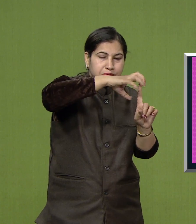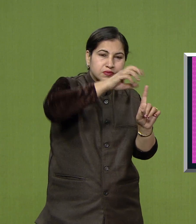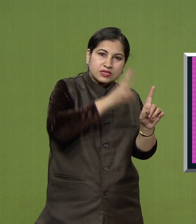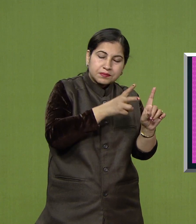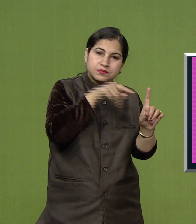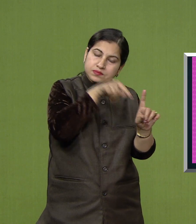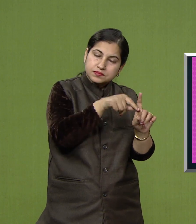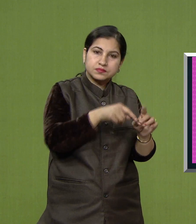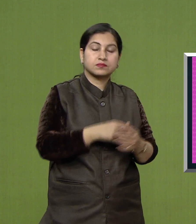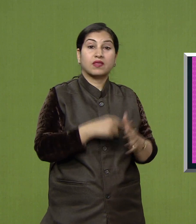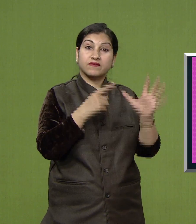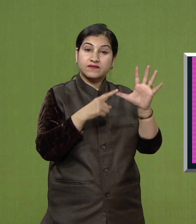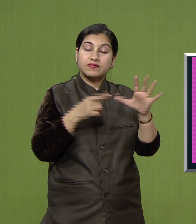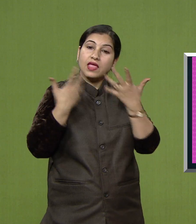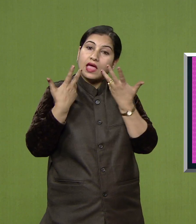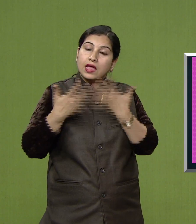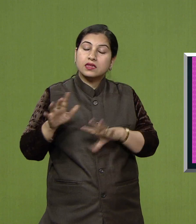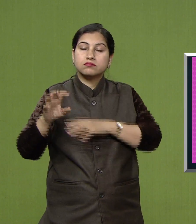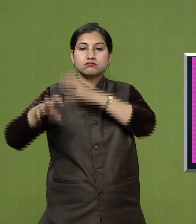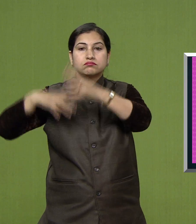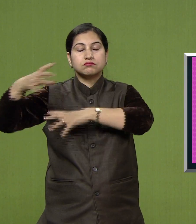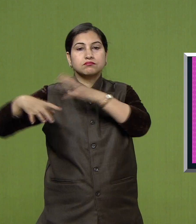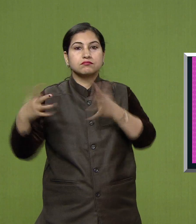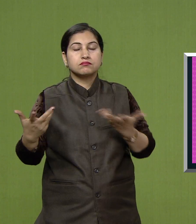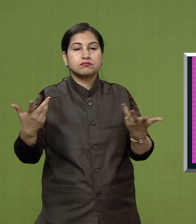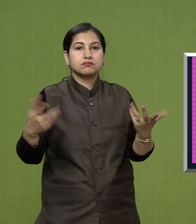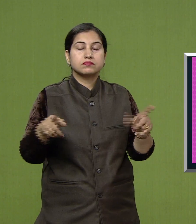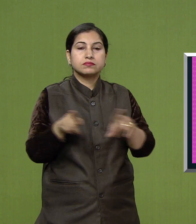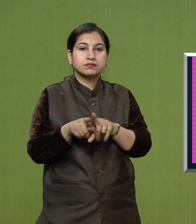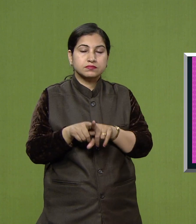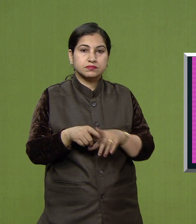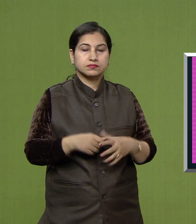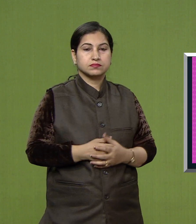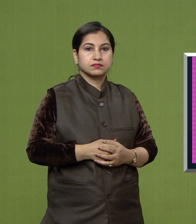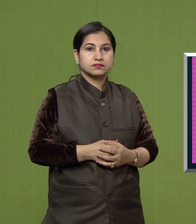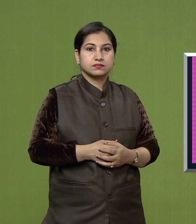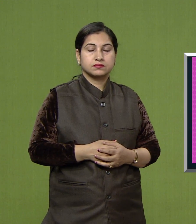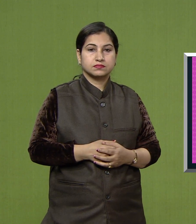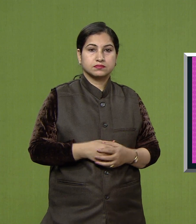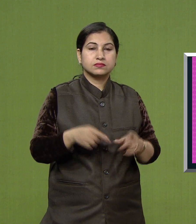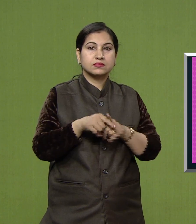Fifth, miscellaneous stains, that is grass stain, beetle stain, ink stain, etc.